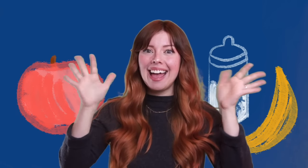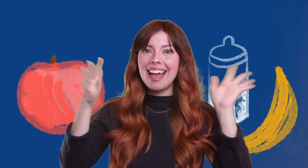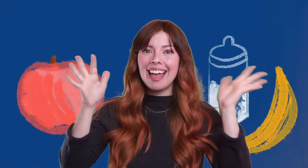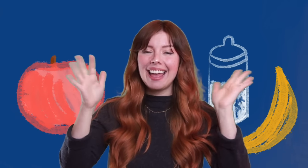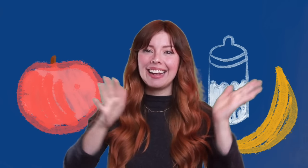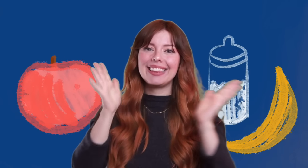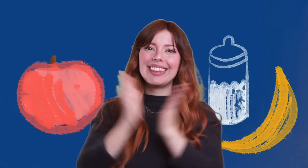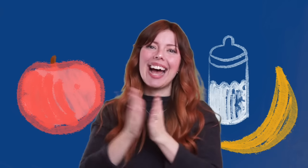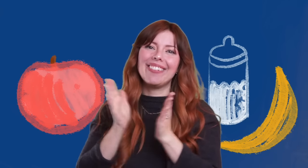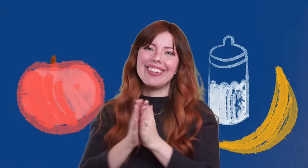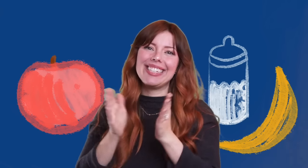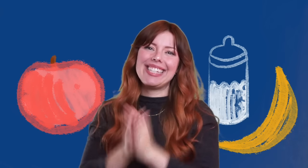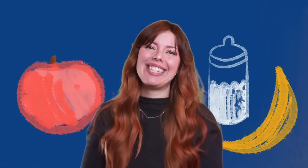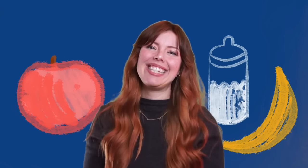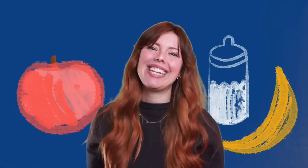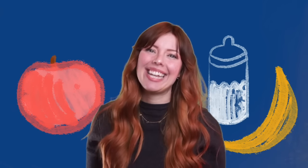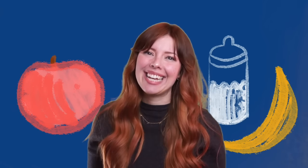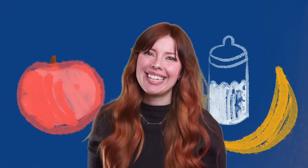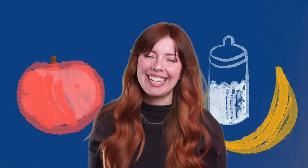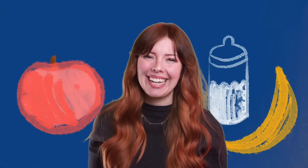Yay! That was silly.